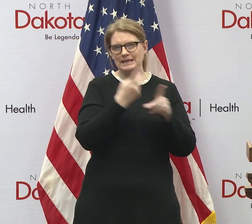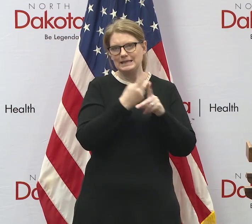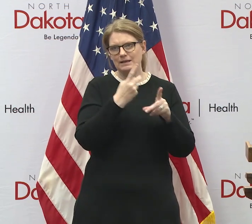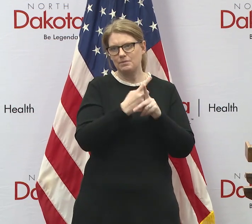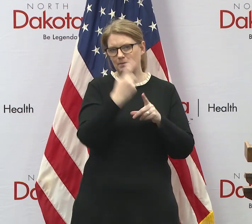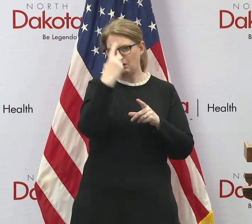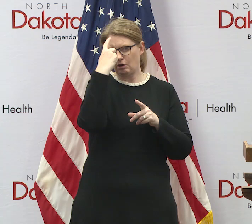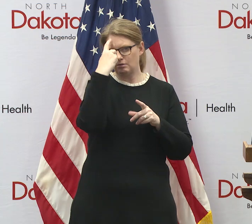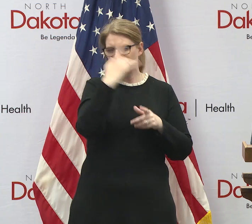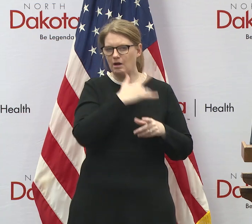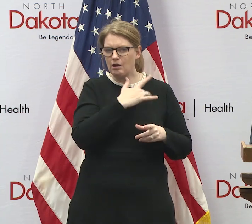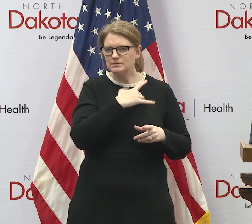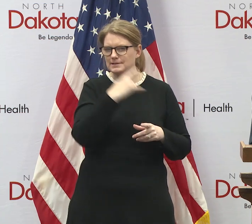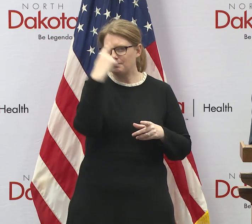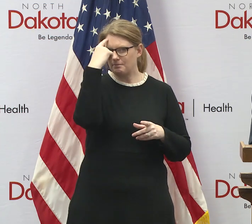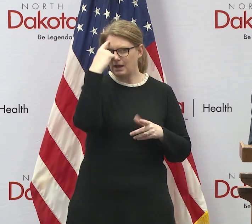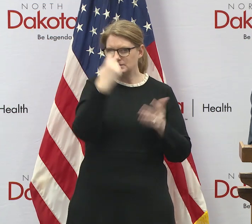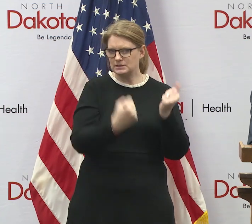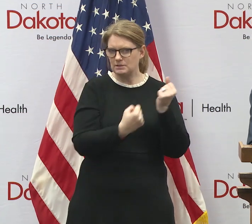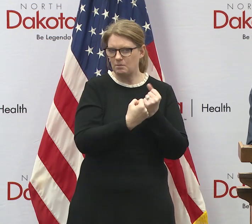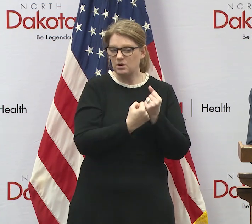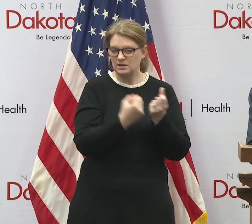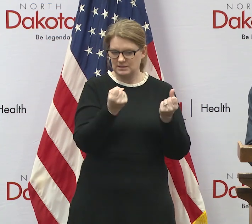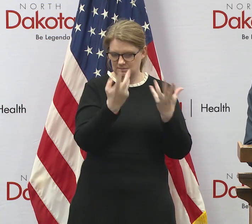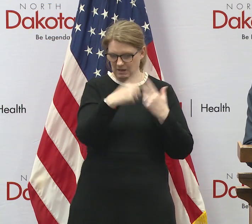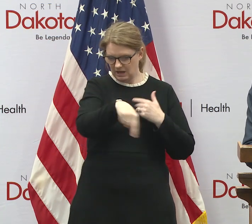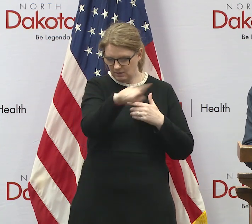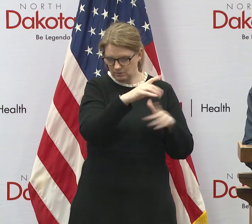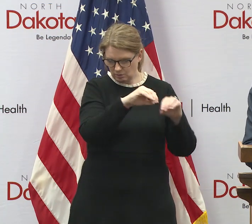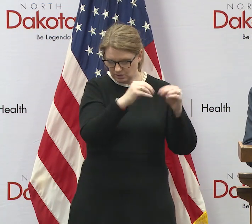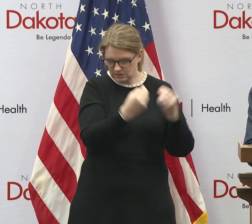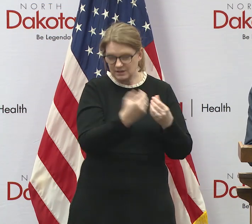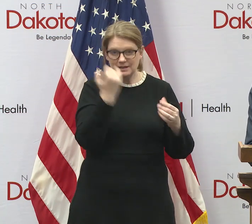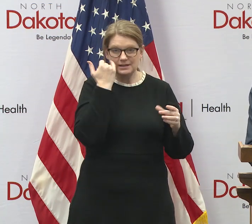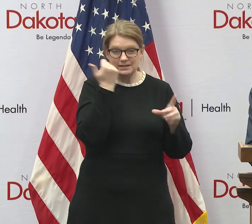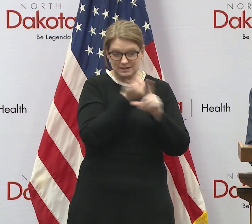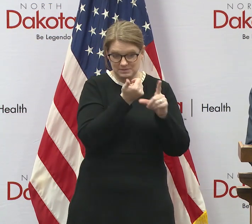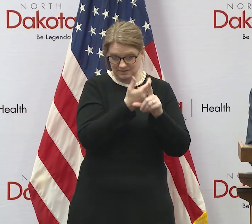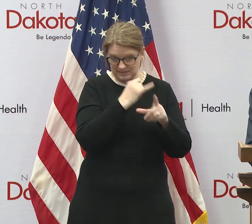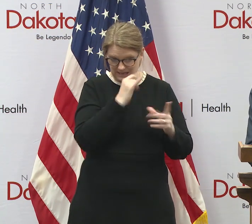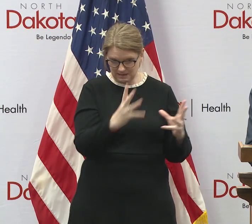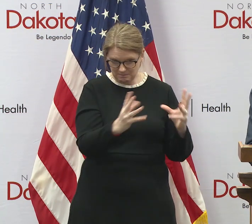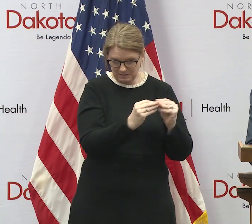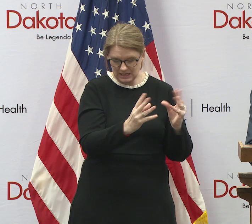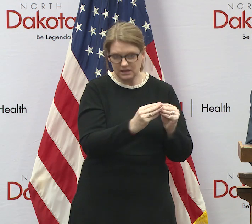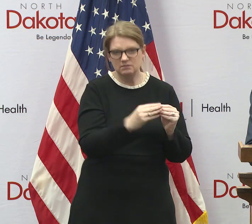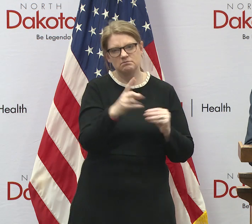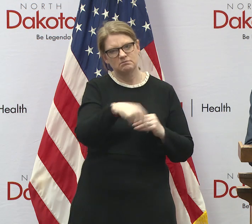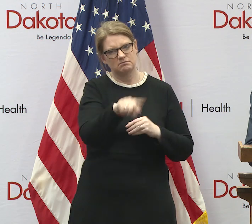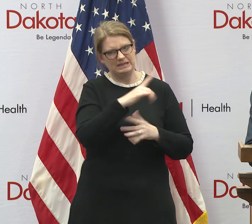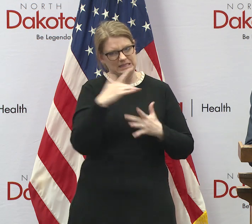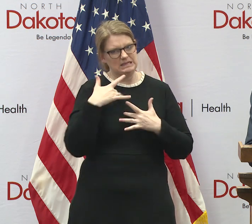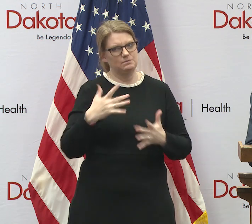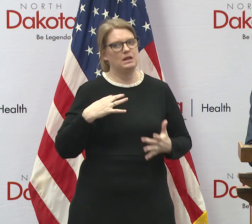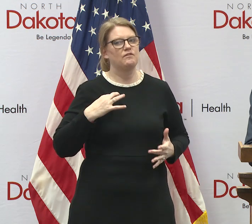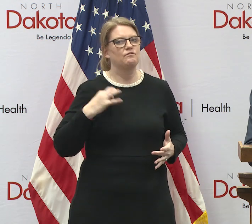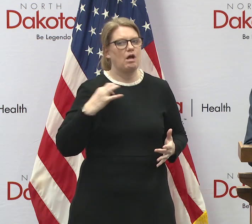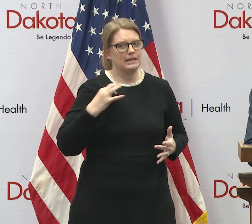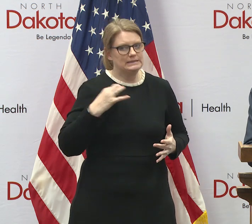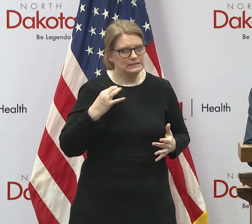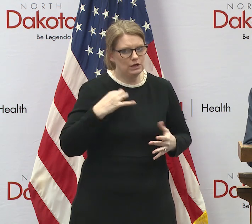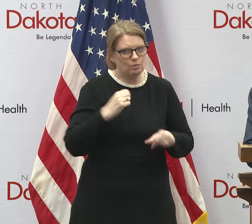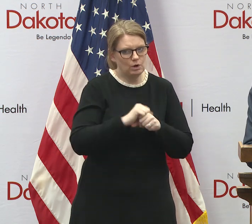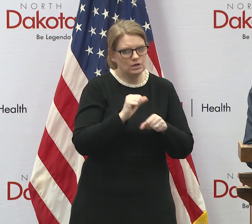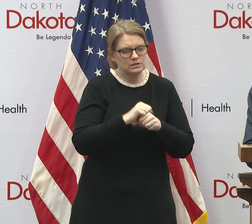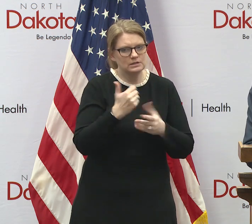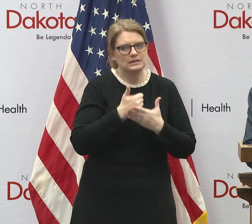minds and continue to support them, because many of those organizations, even if they're not meeting, are doing important volunteer work to help